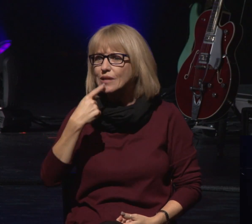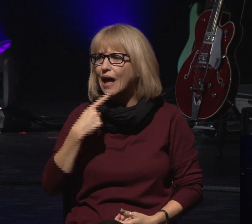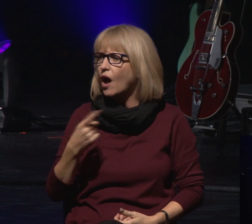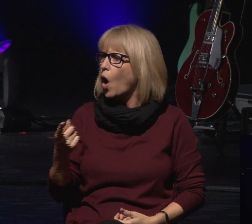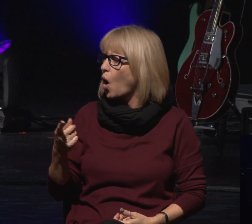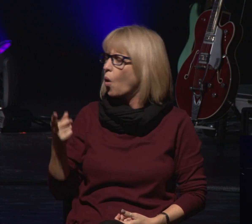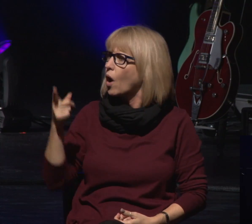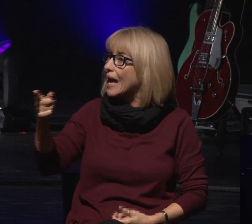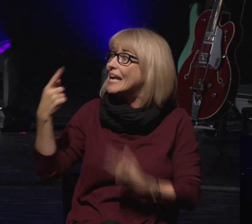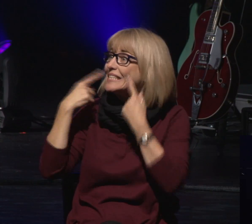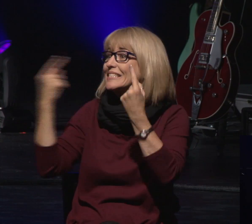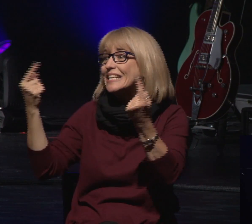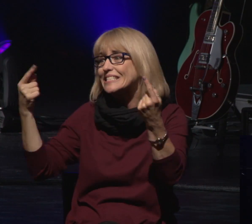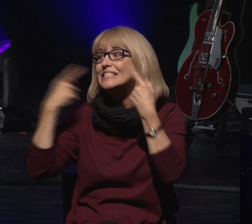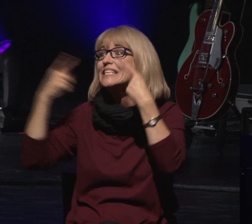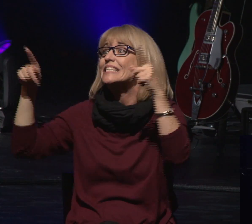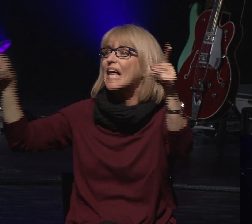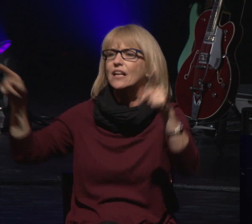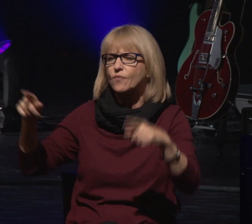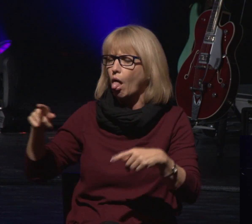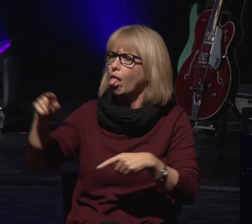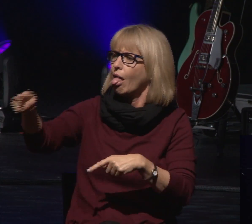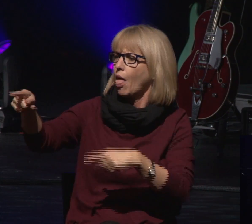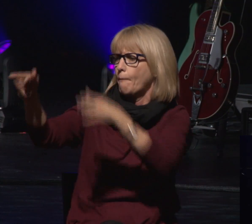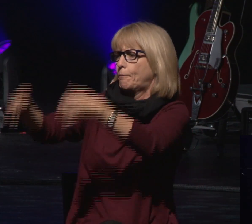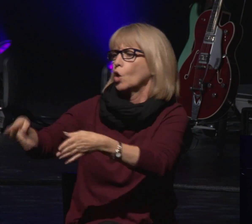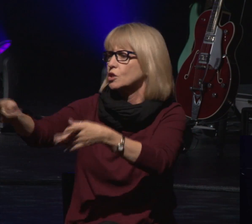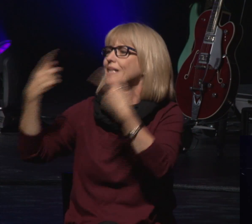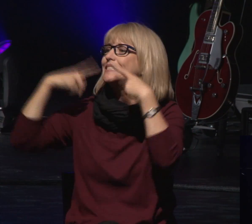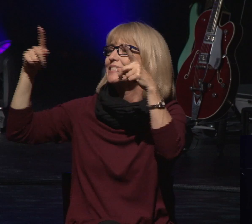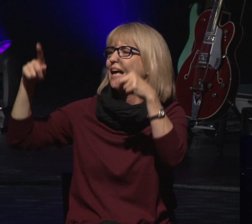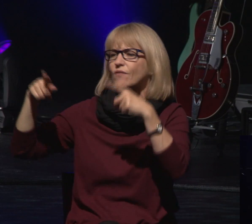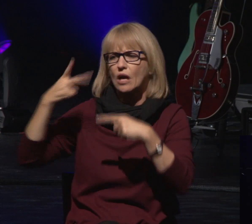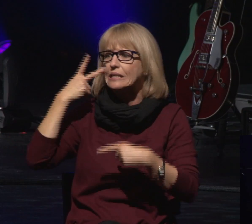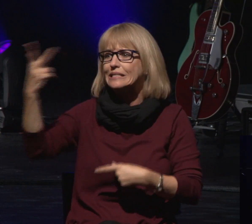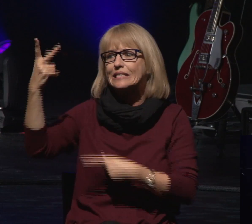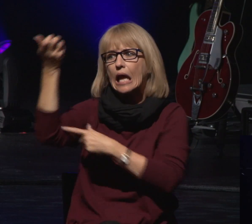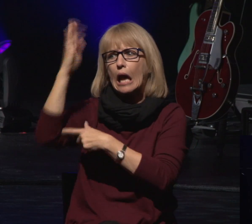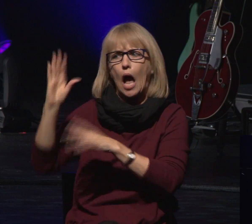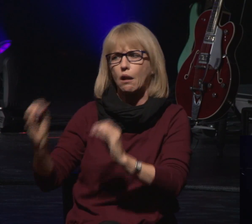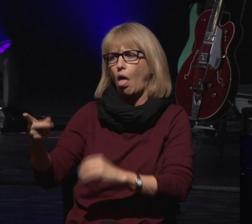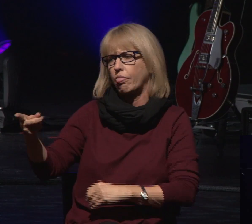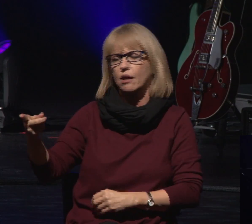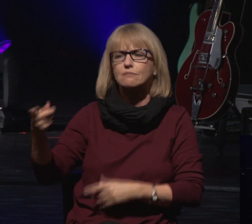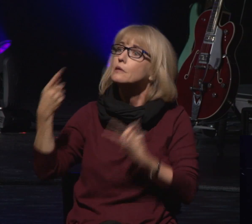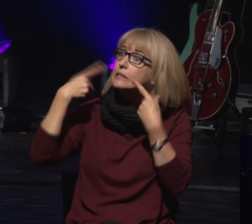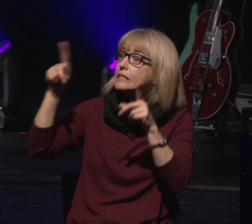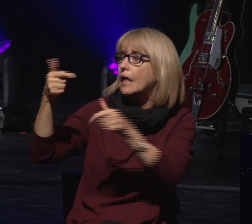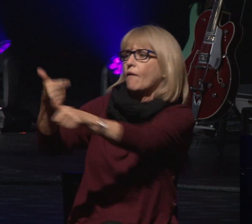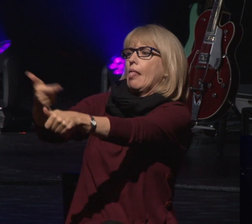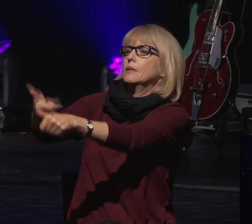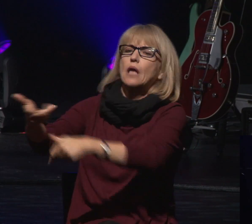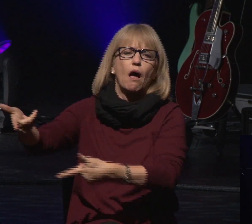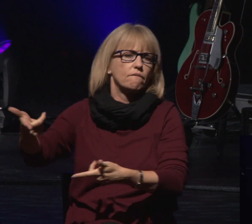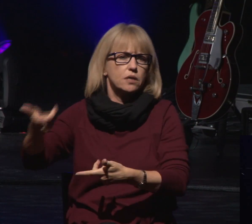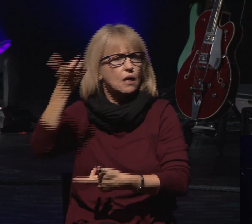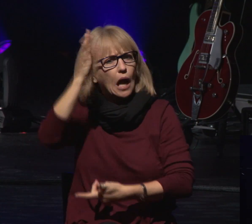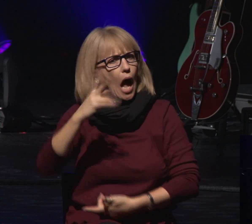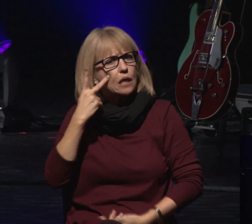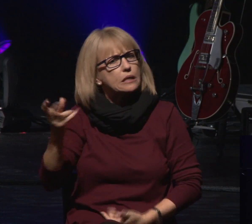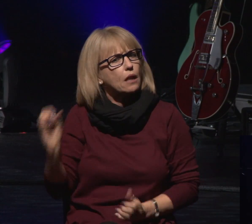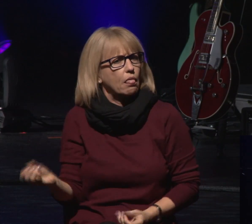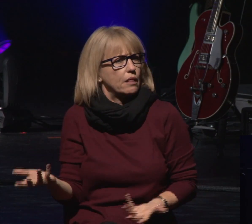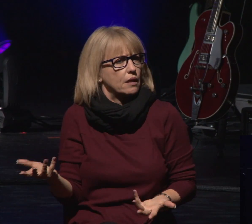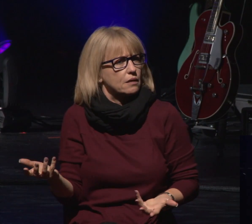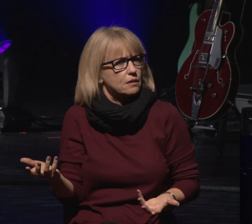success far more than they see God working through your life. They see all the things that you've accomplished, but still, who are